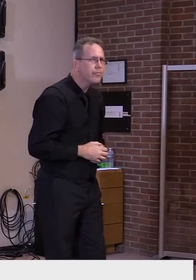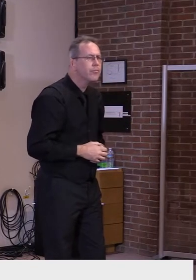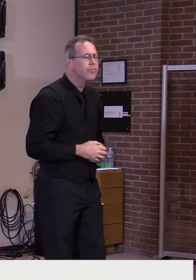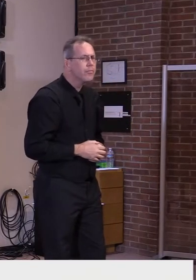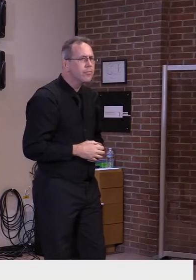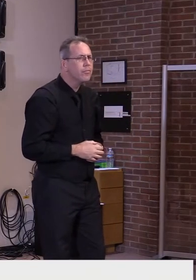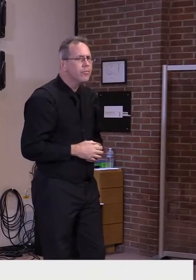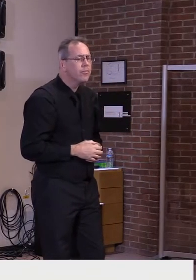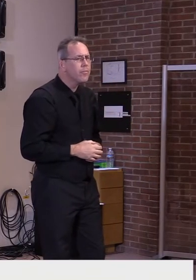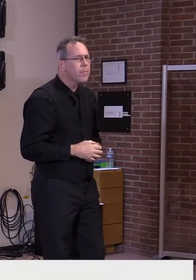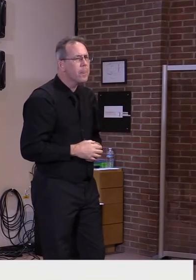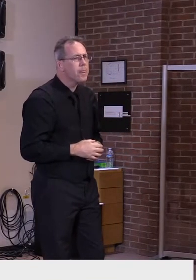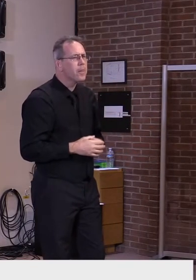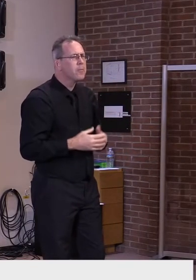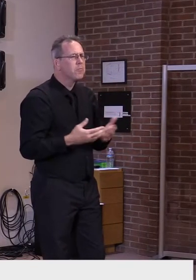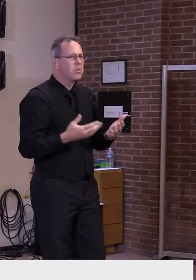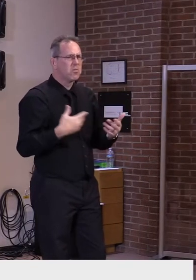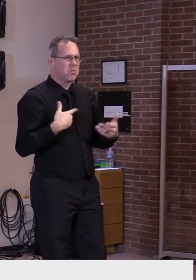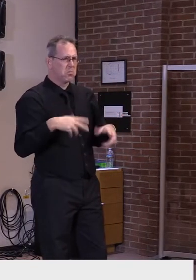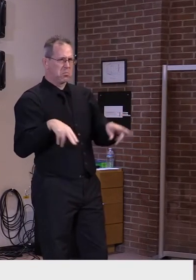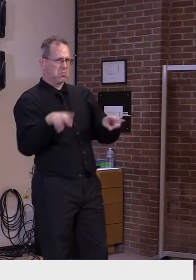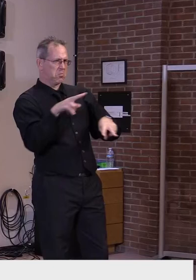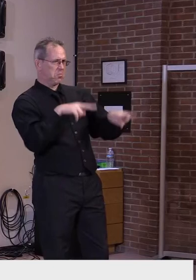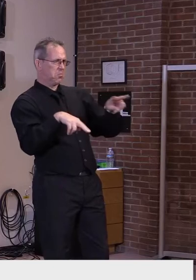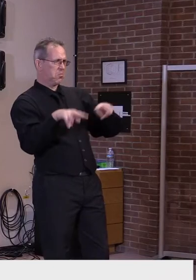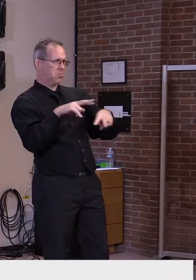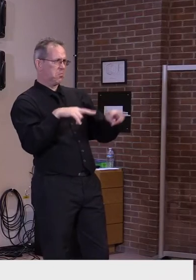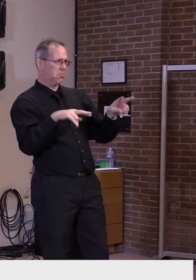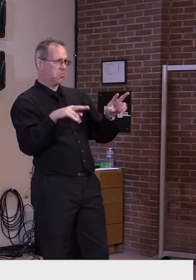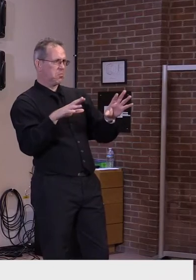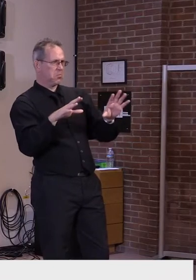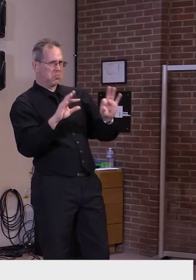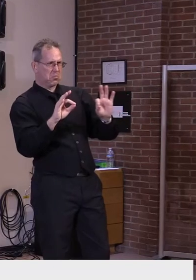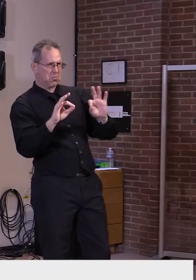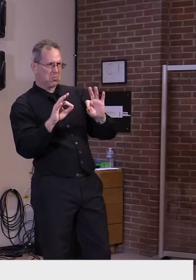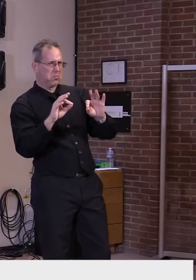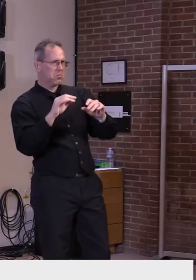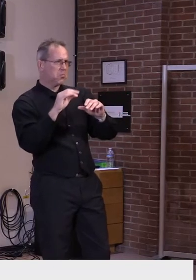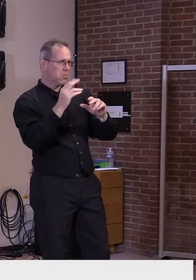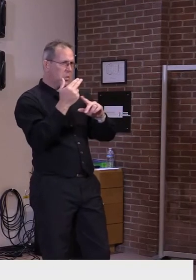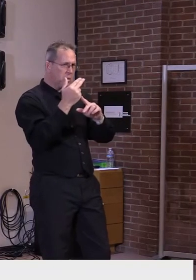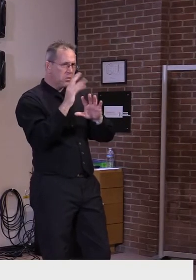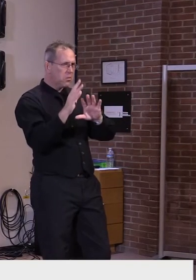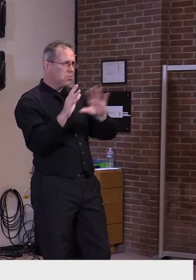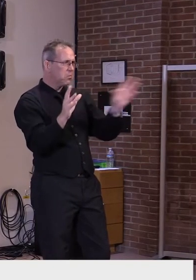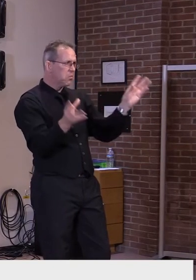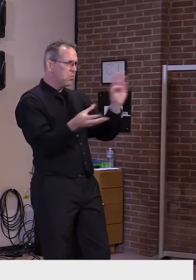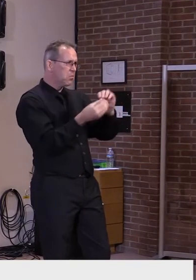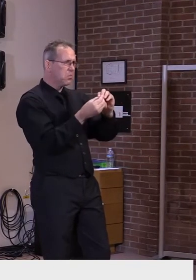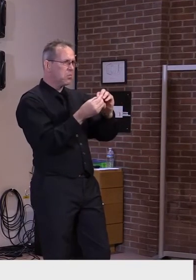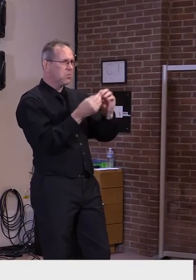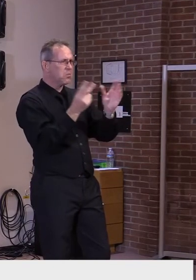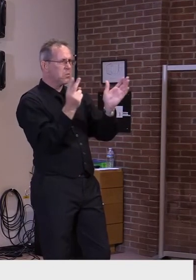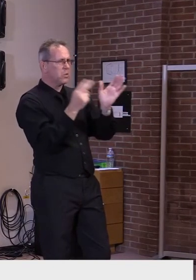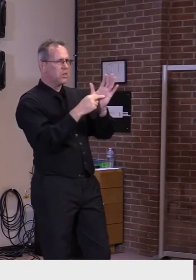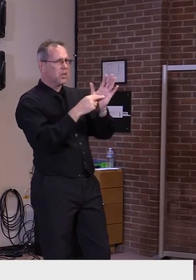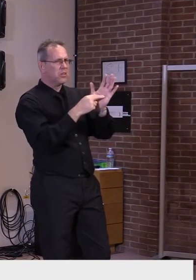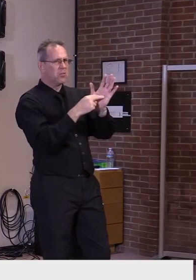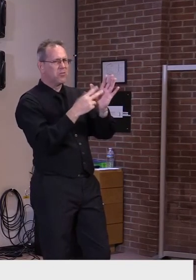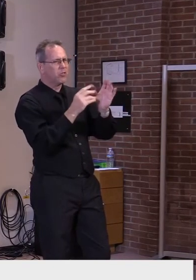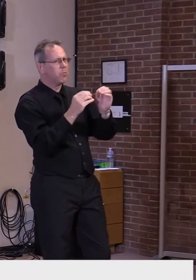there aren't that many people left that are looking for facilities, but we need probably about 500